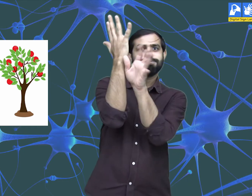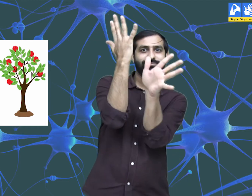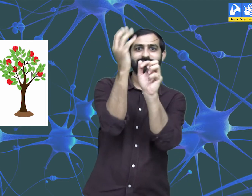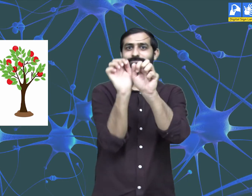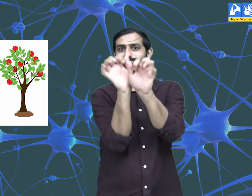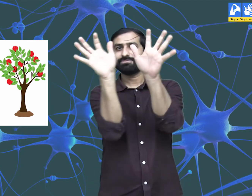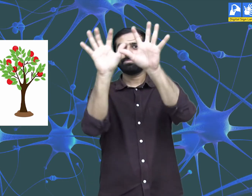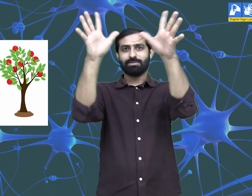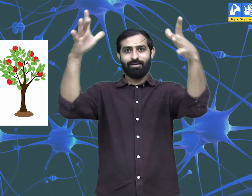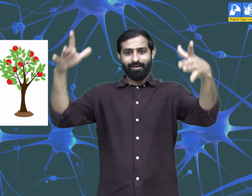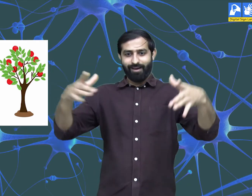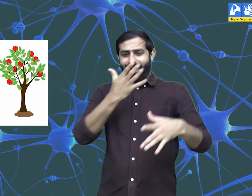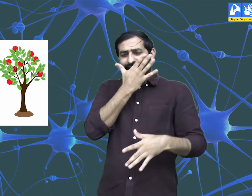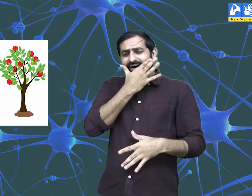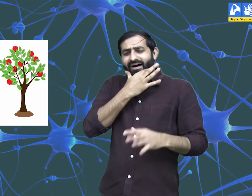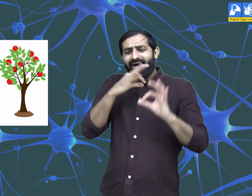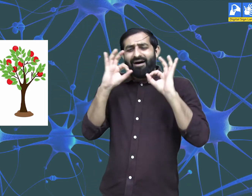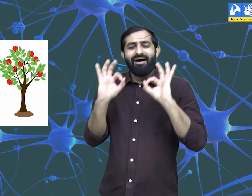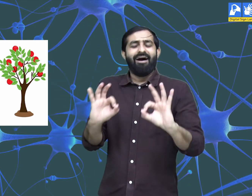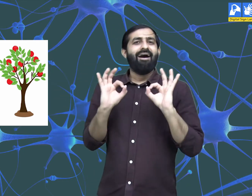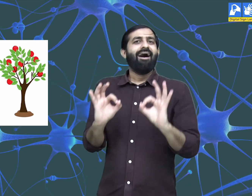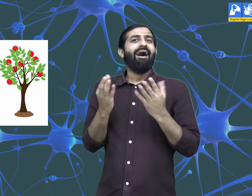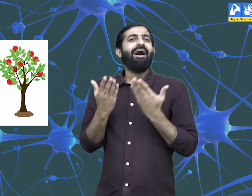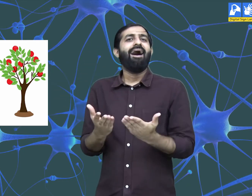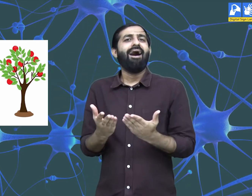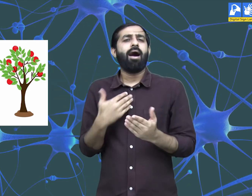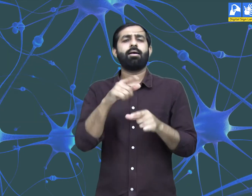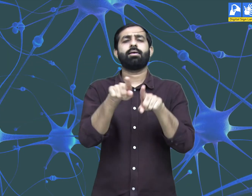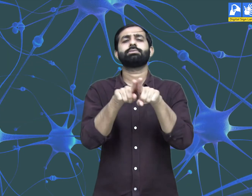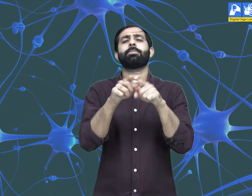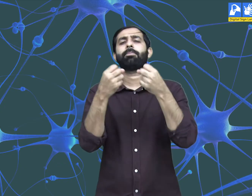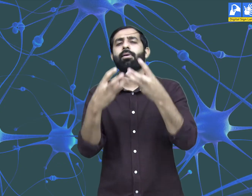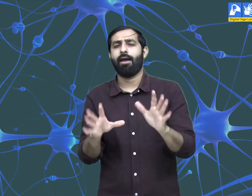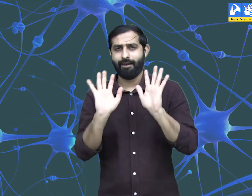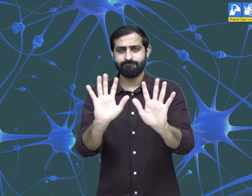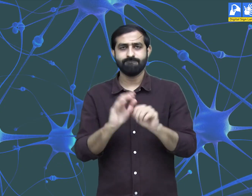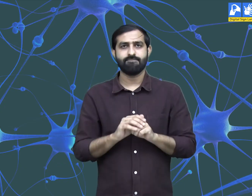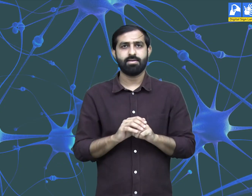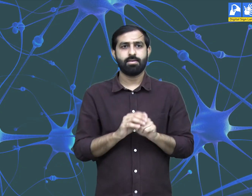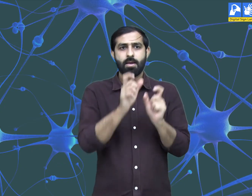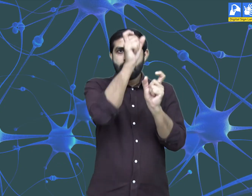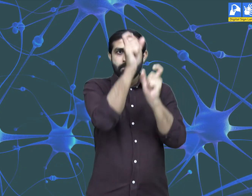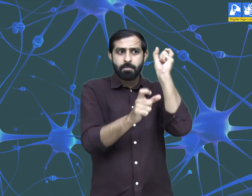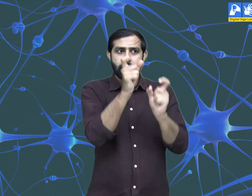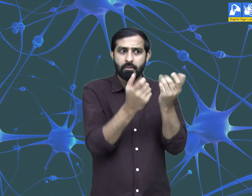grow out of the seed. Slowly, this grows out of the soil upwards as a plant. We have many examples of this.